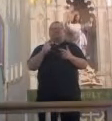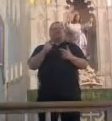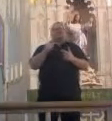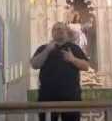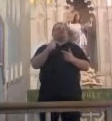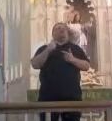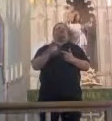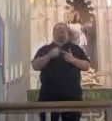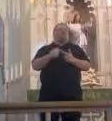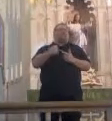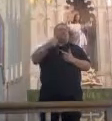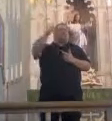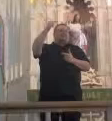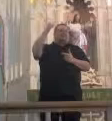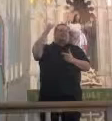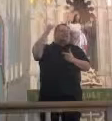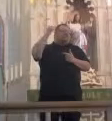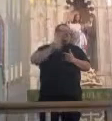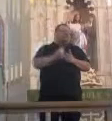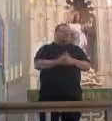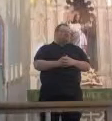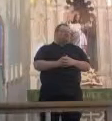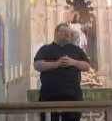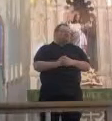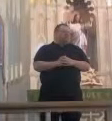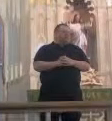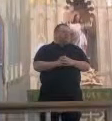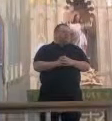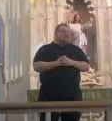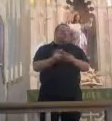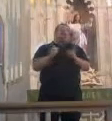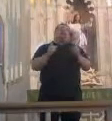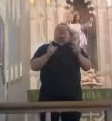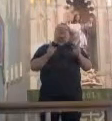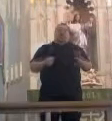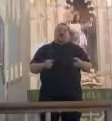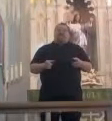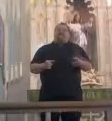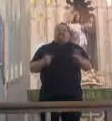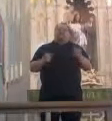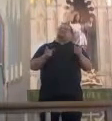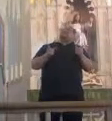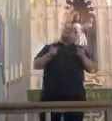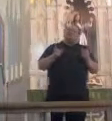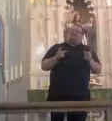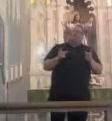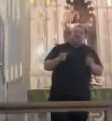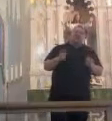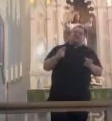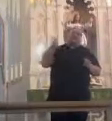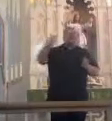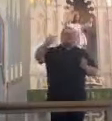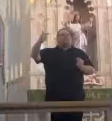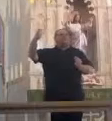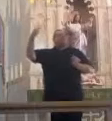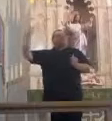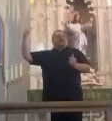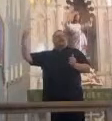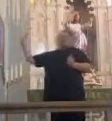we actually have to back up to 1 Kings chapter 18. And to set the context of 1 Kings chapter 18, we have to back up